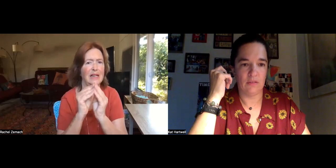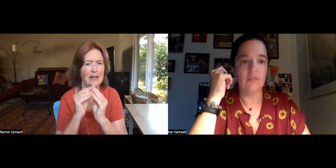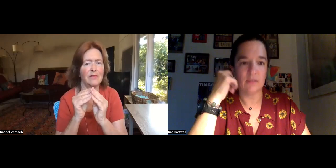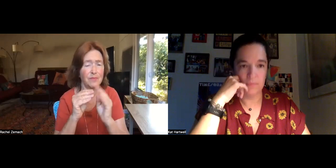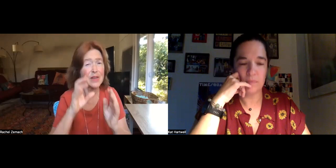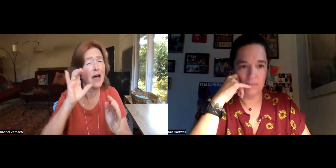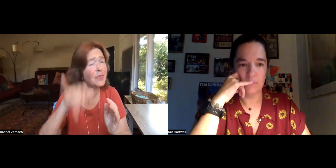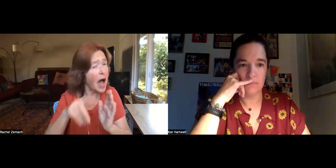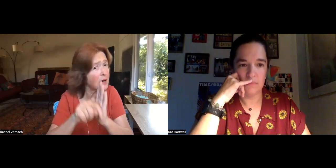meeting.